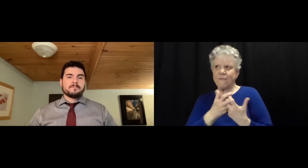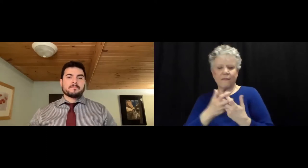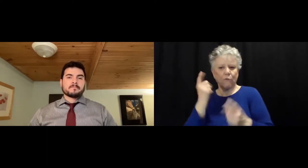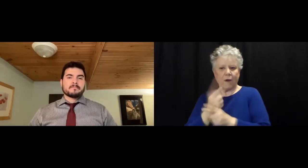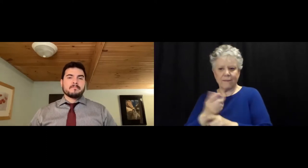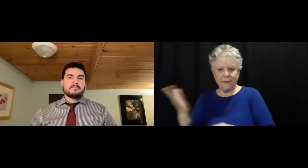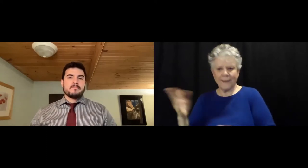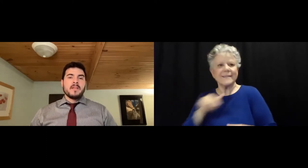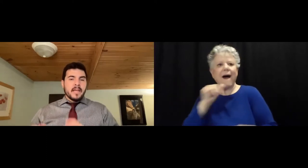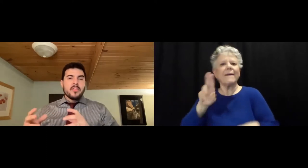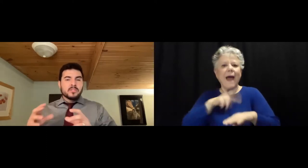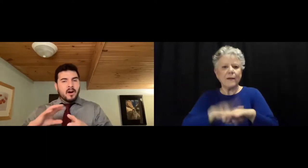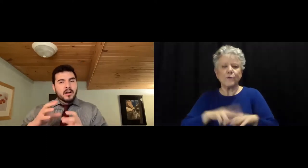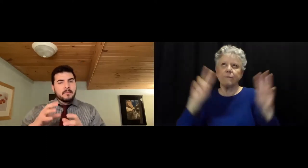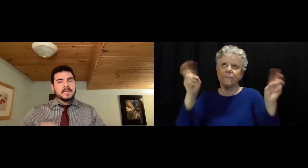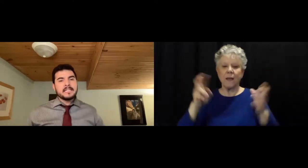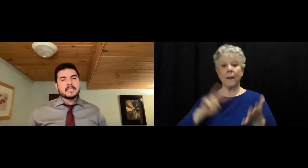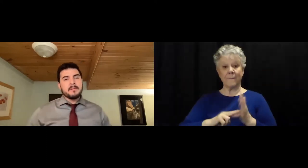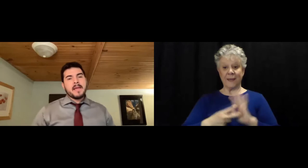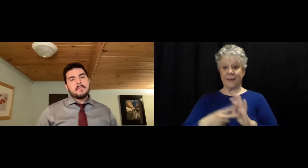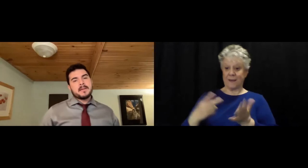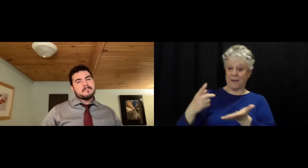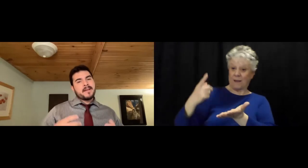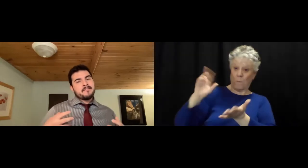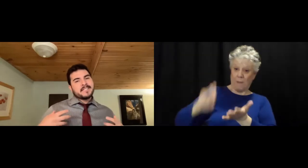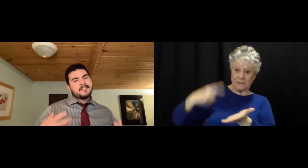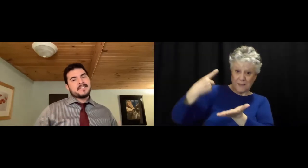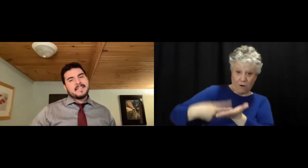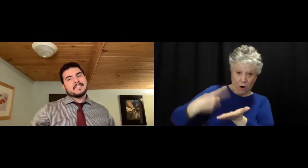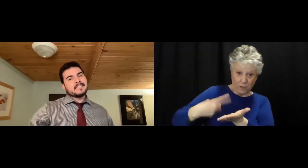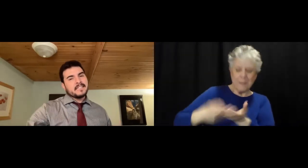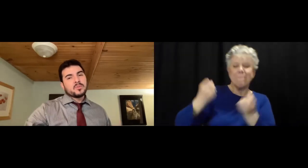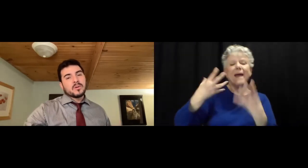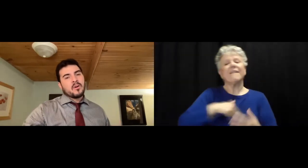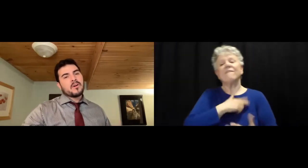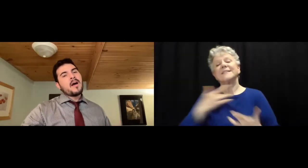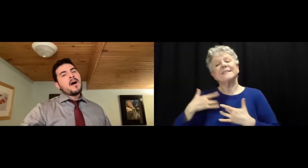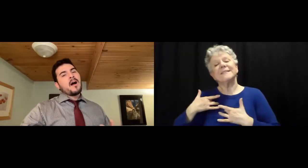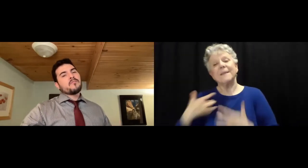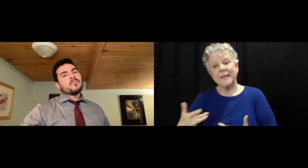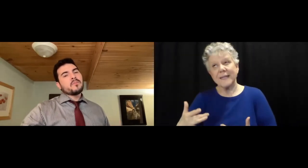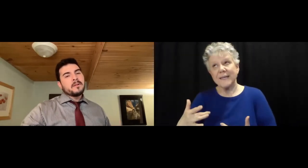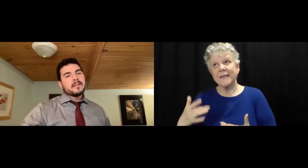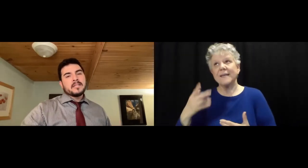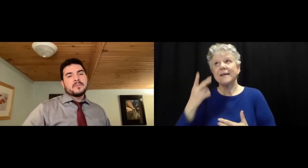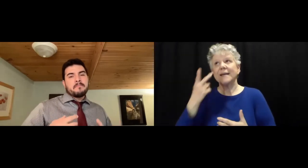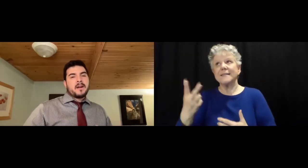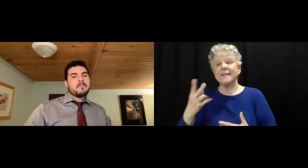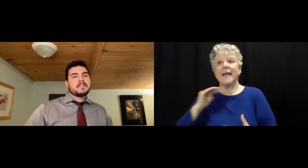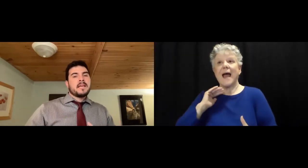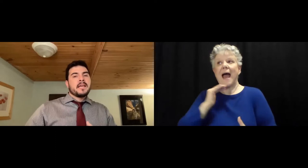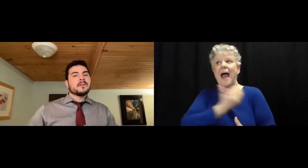unnatural. In other words, the argument needs to be made because many of us have a tendency to regard our vulnerability